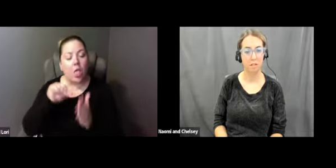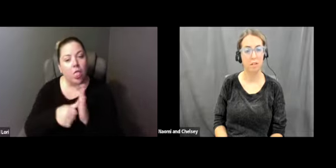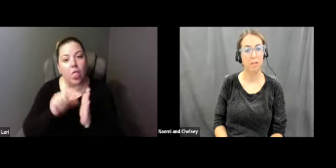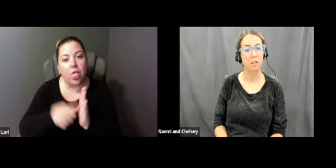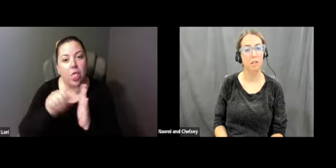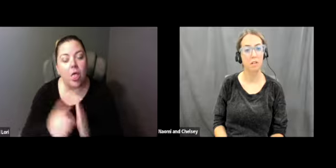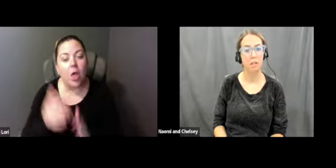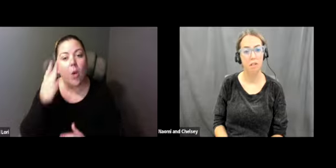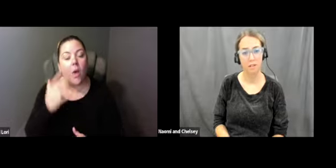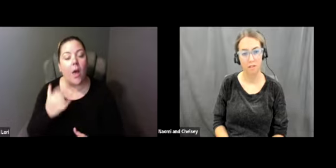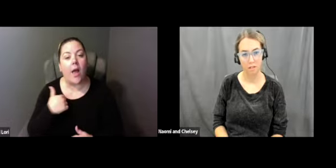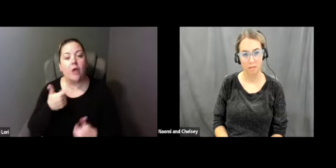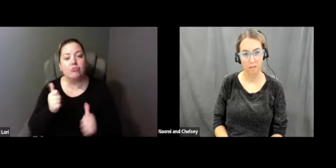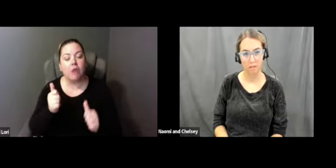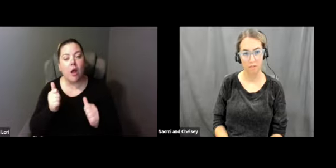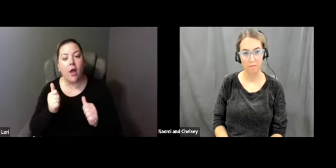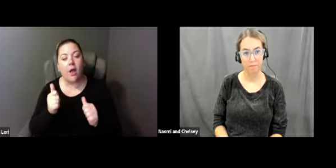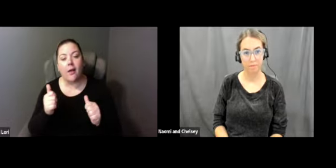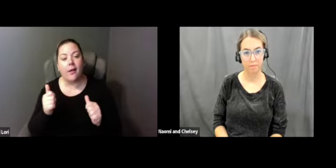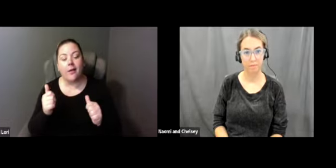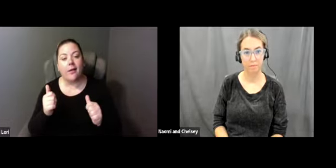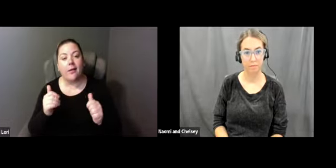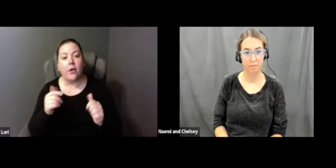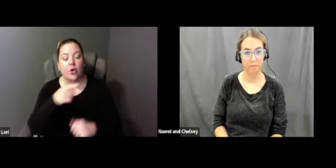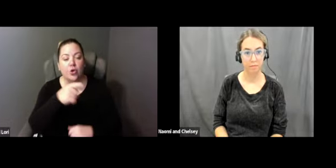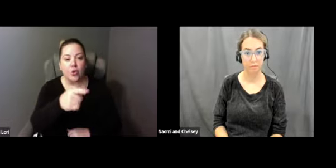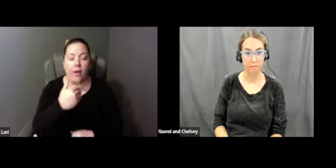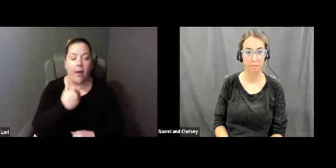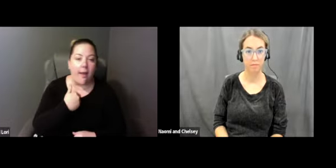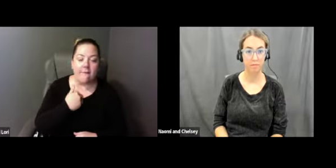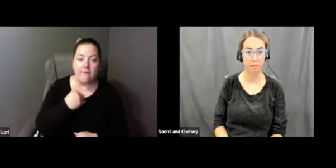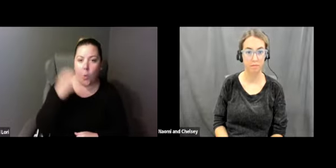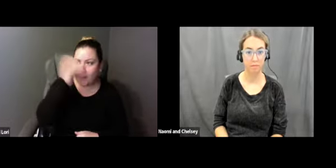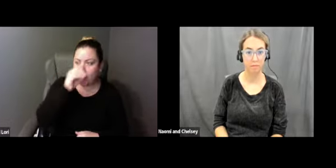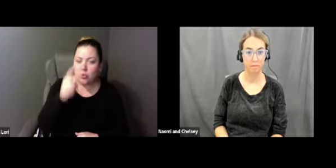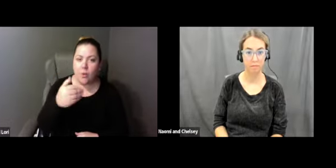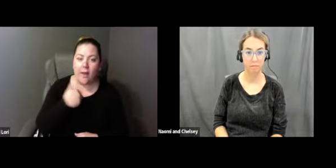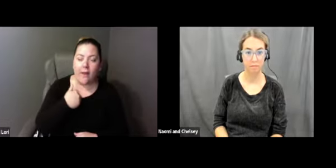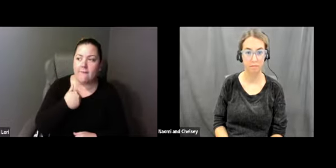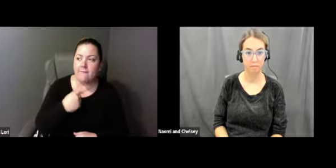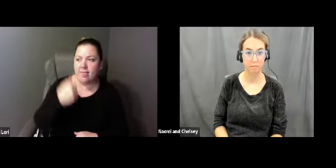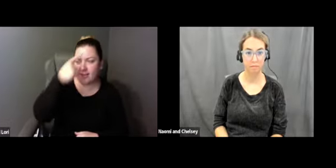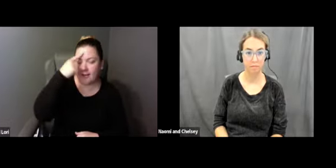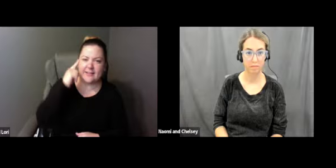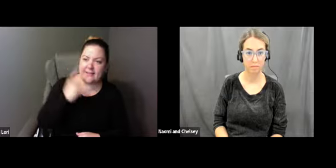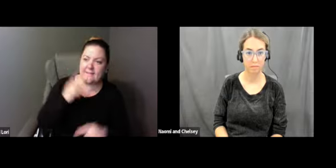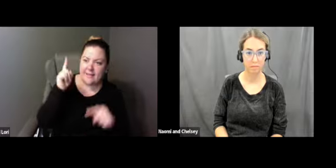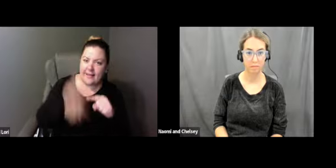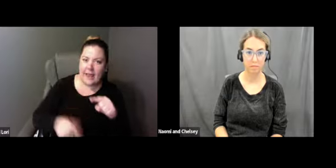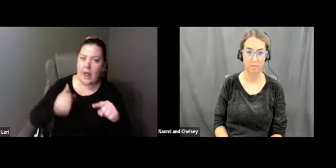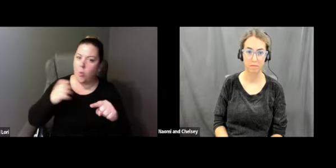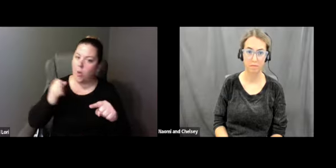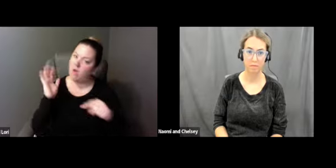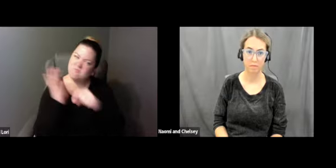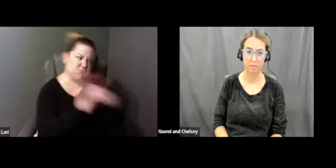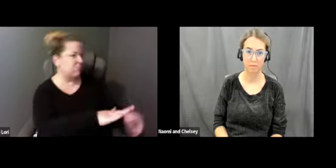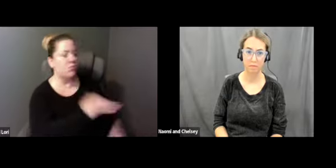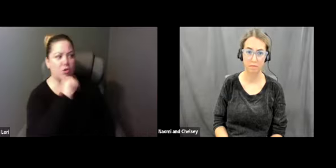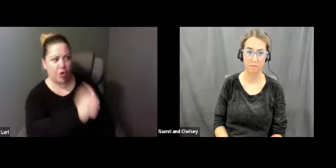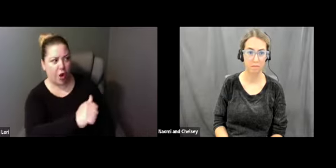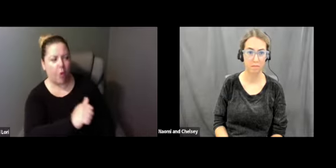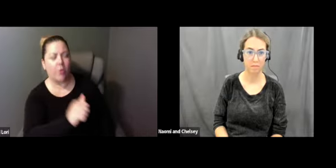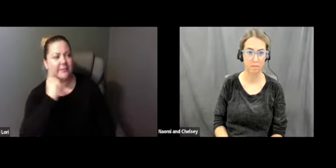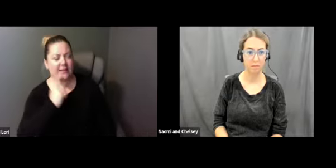societal preconceptions that deaf people are incapable of having educations or being independent. Yes, they drive cars. Yes, they